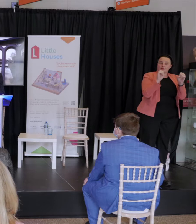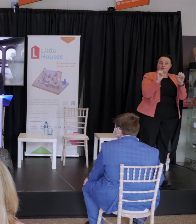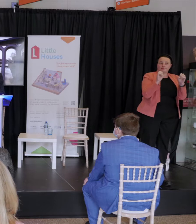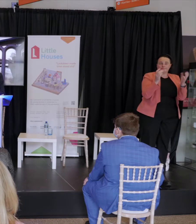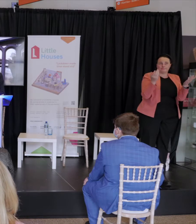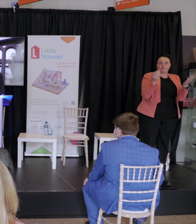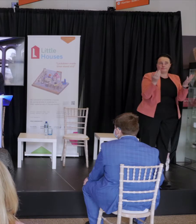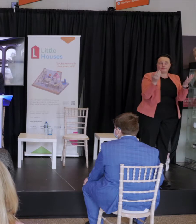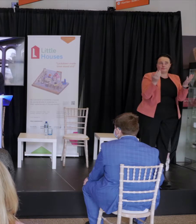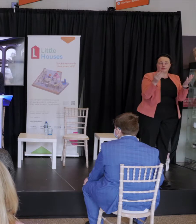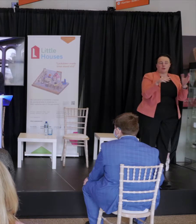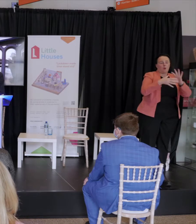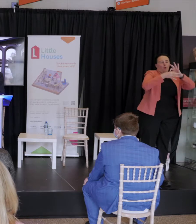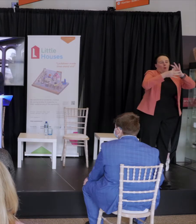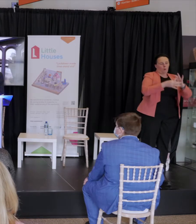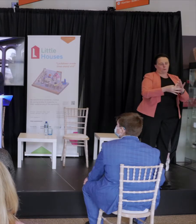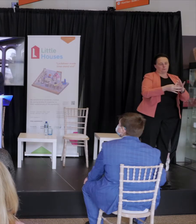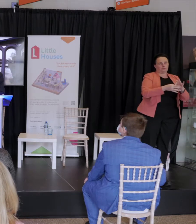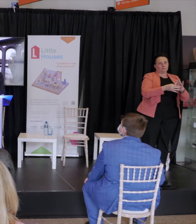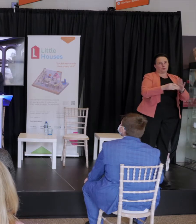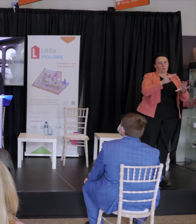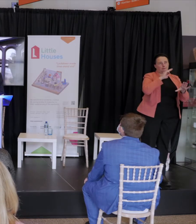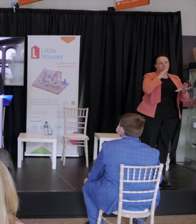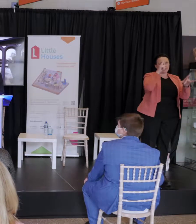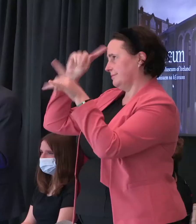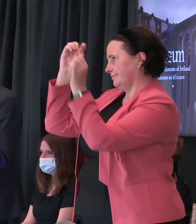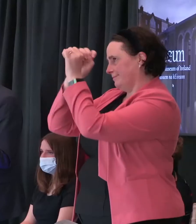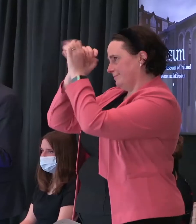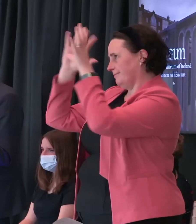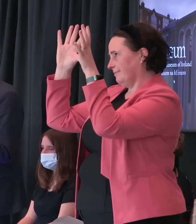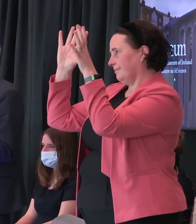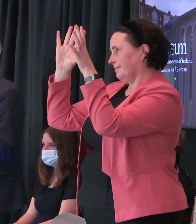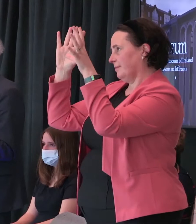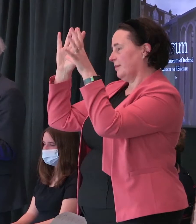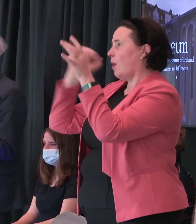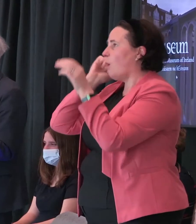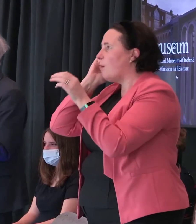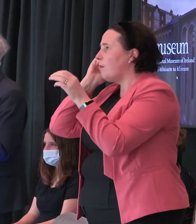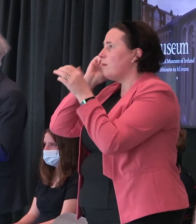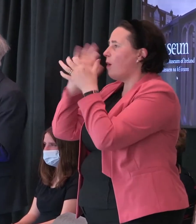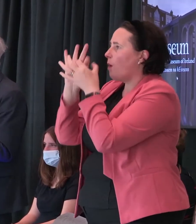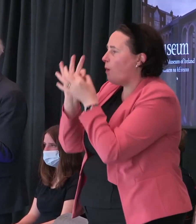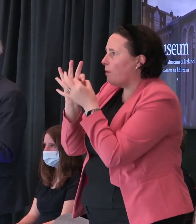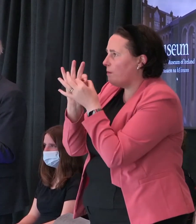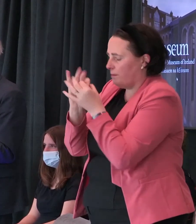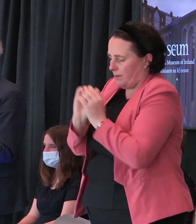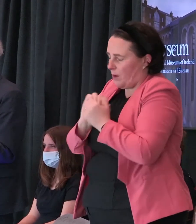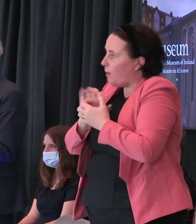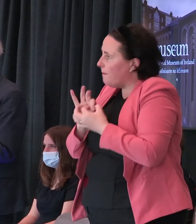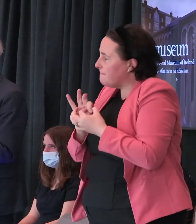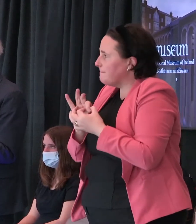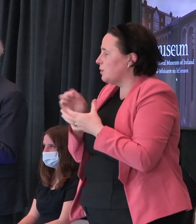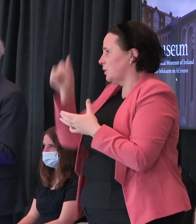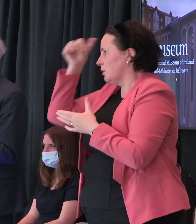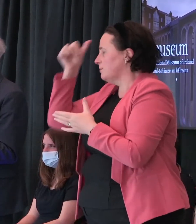idea of home and what home means to us all, because it means something very different to us all. I mean, we've seen during the pandemic around the issue of homelessness,